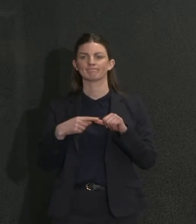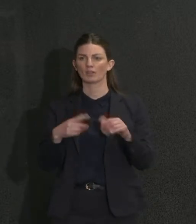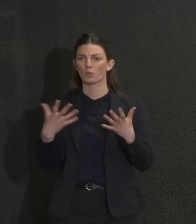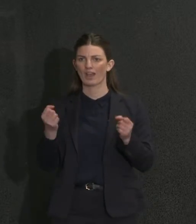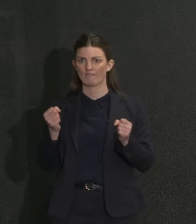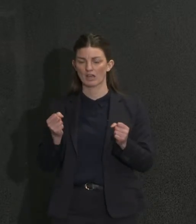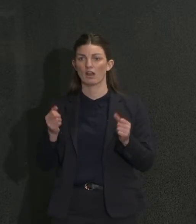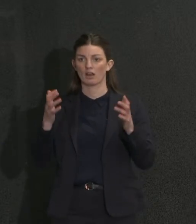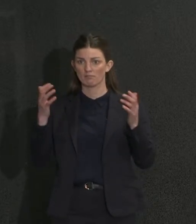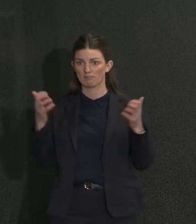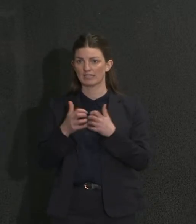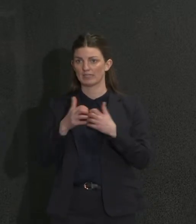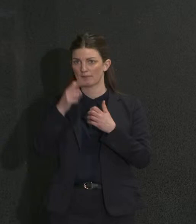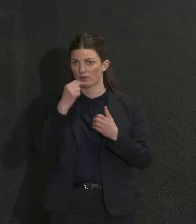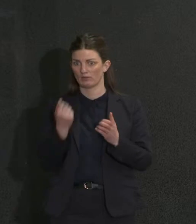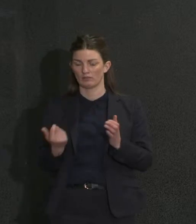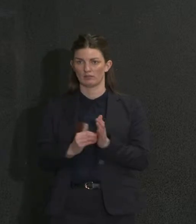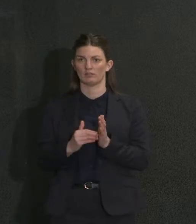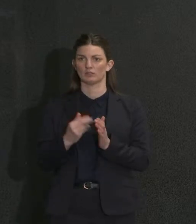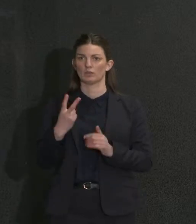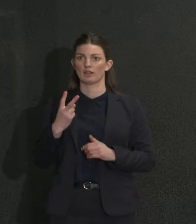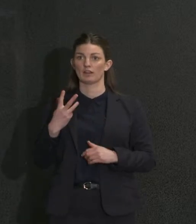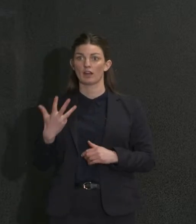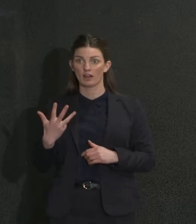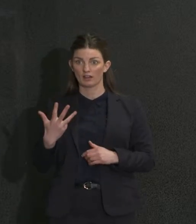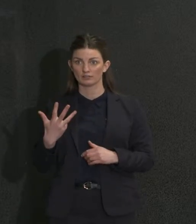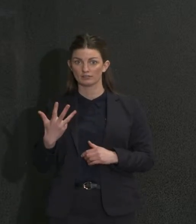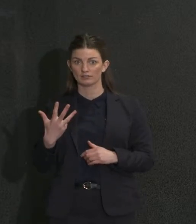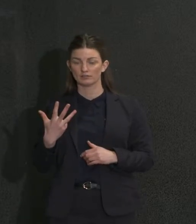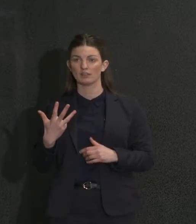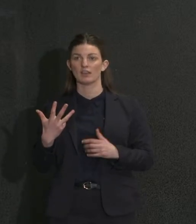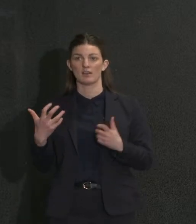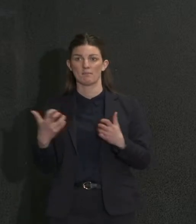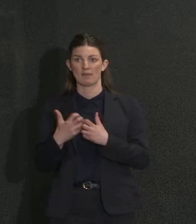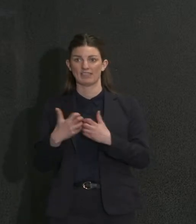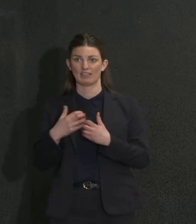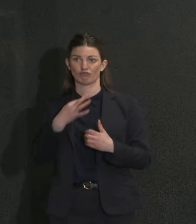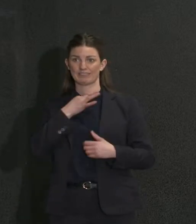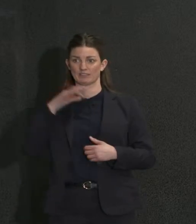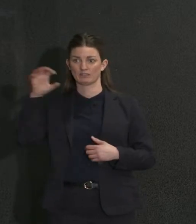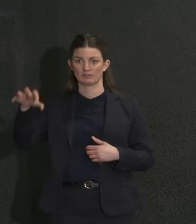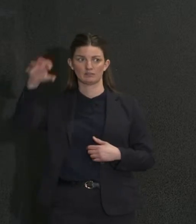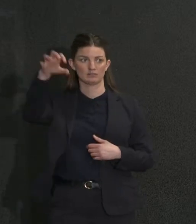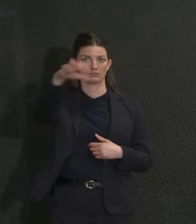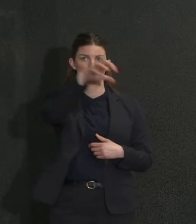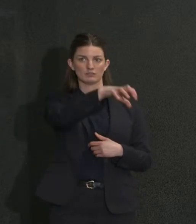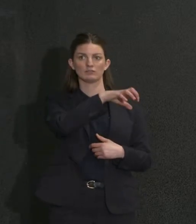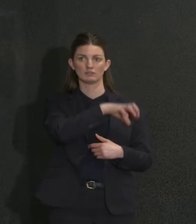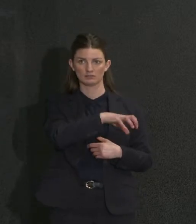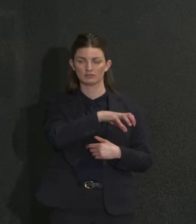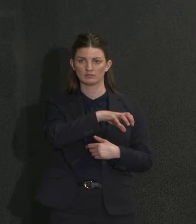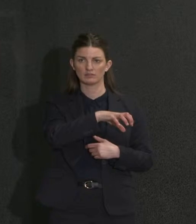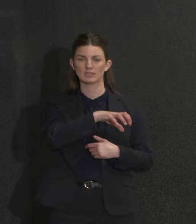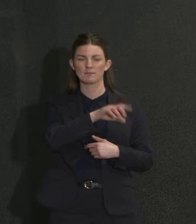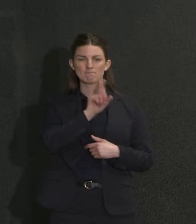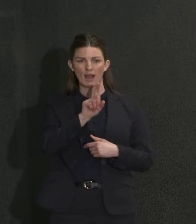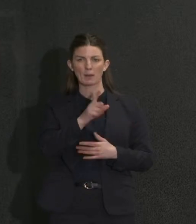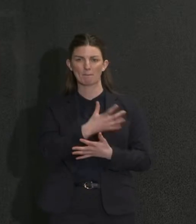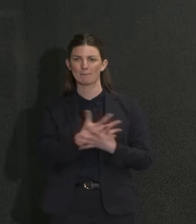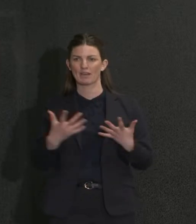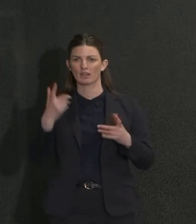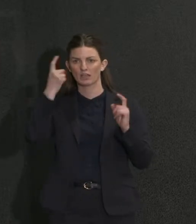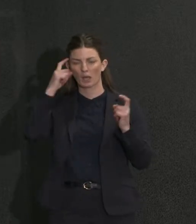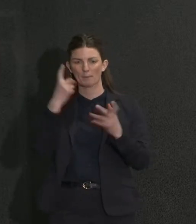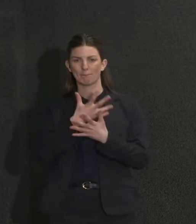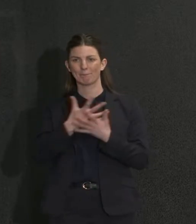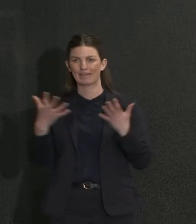of cases coming through and a number of significant transmission sites that are now active. The thing that's of most, the biggest priority